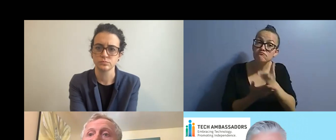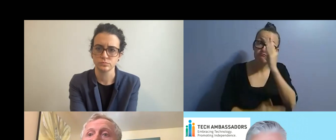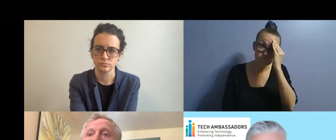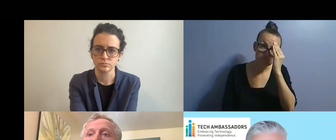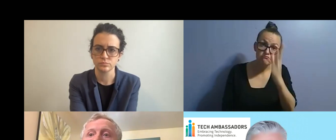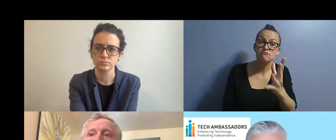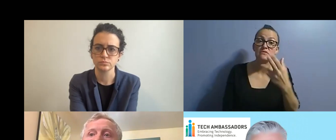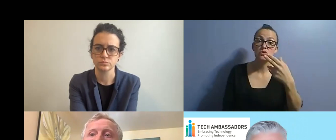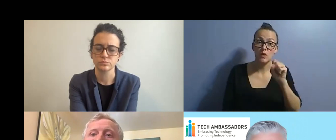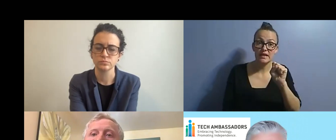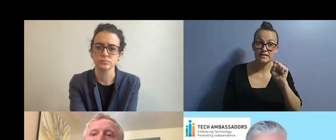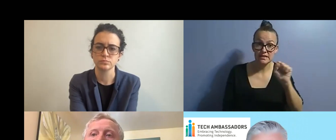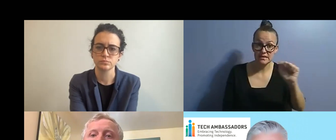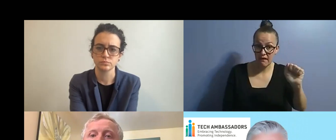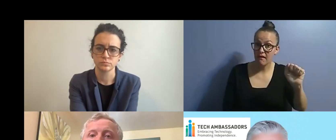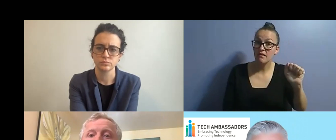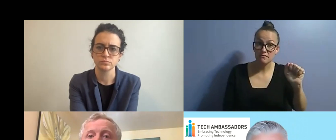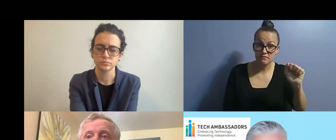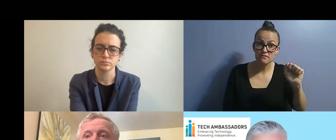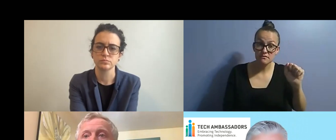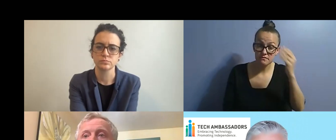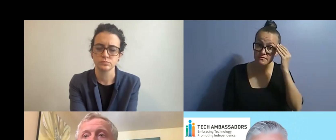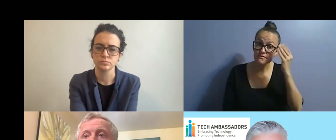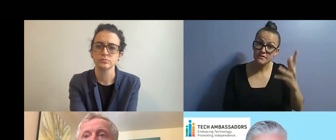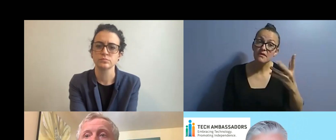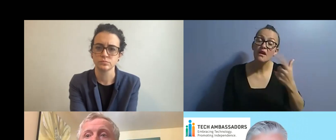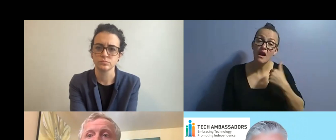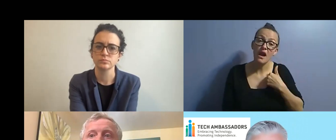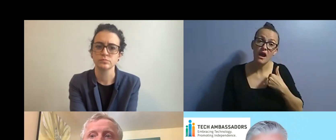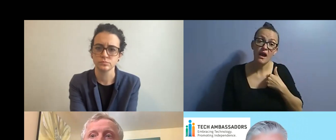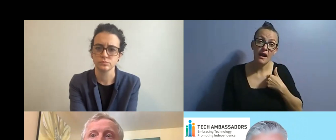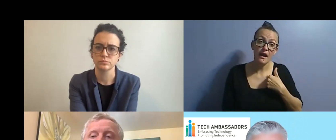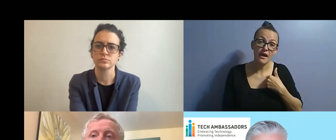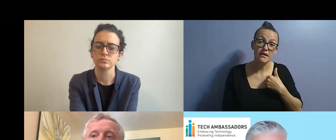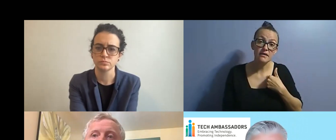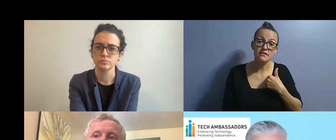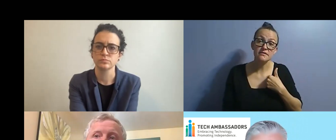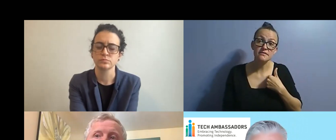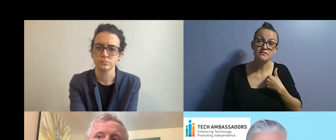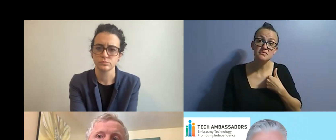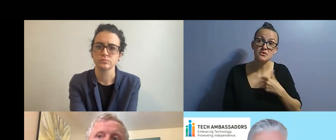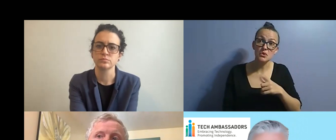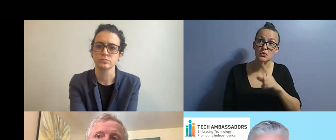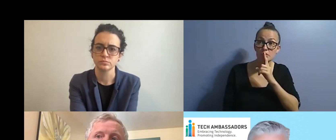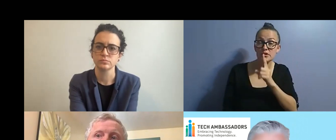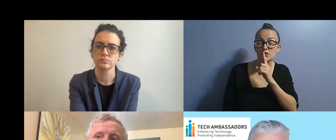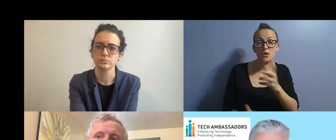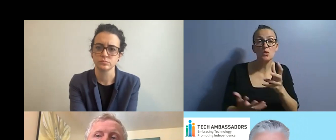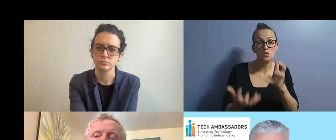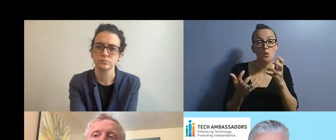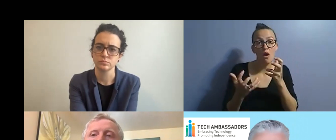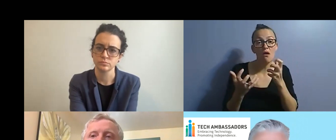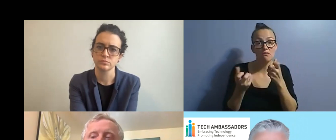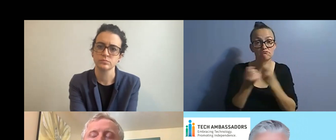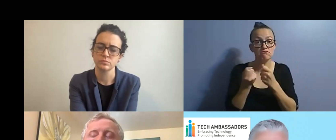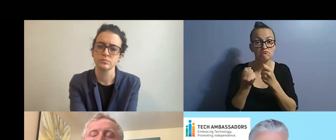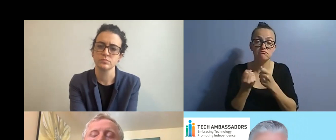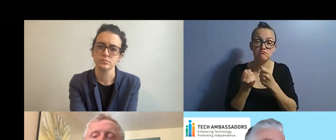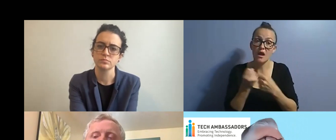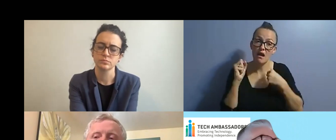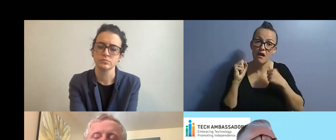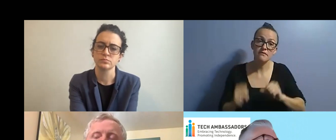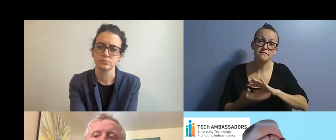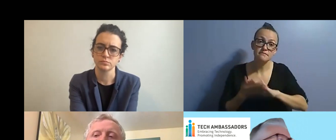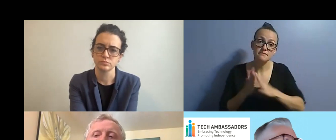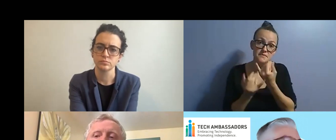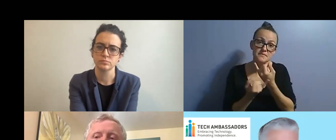them know that you really want that kind of support to be independent. That's